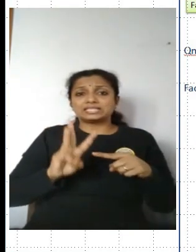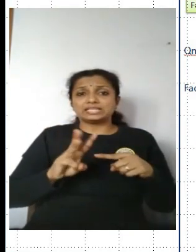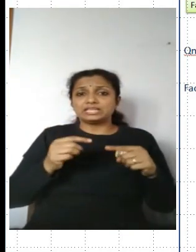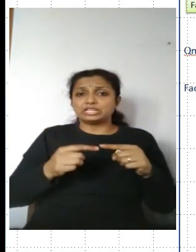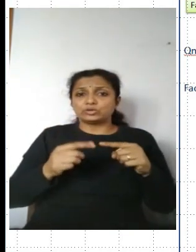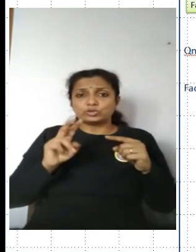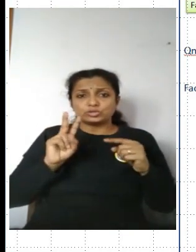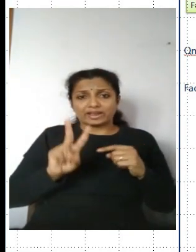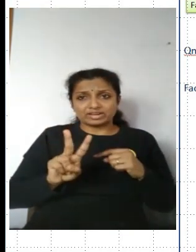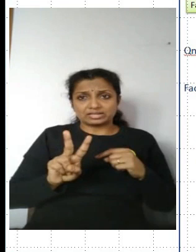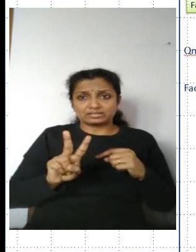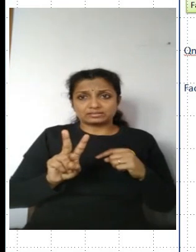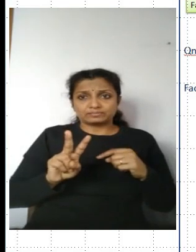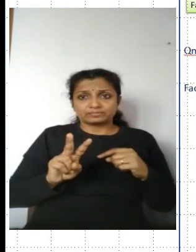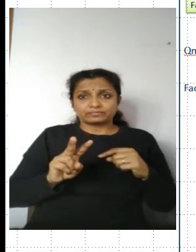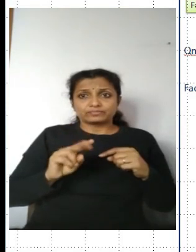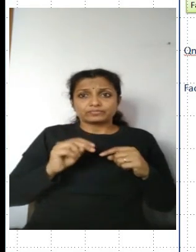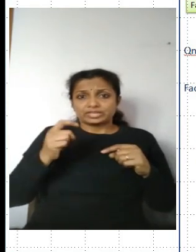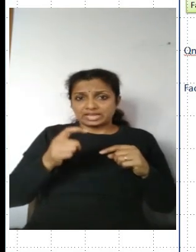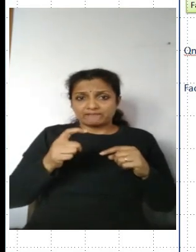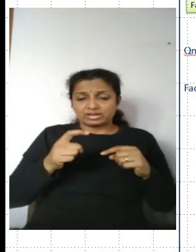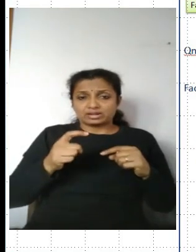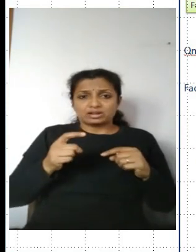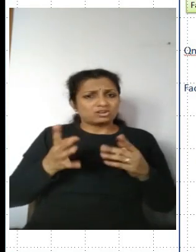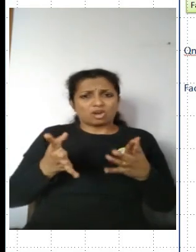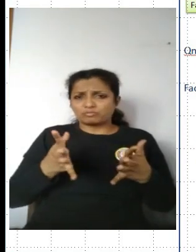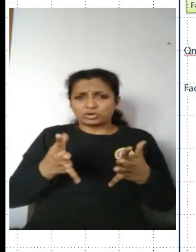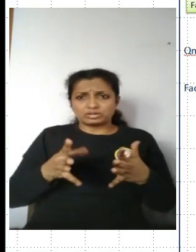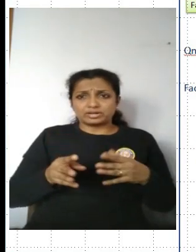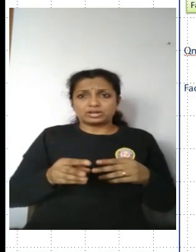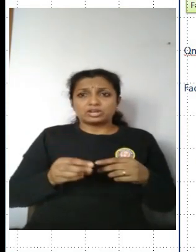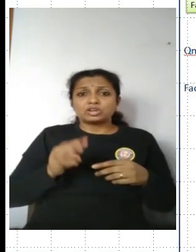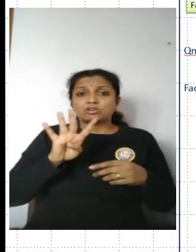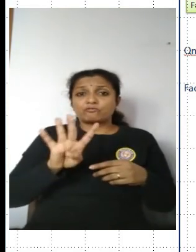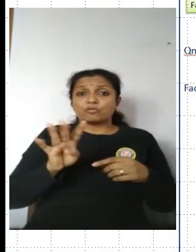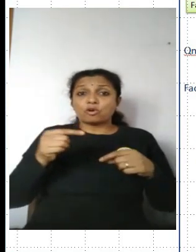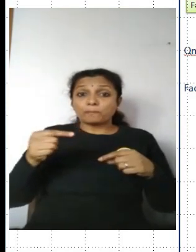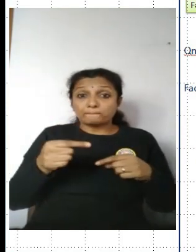we get b value is equal to plus 1.